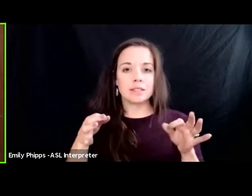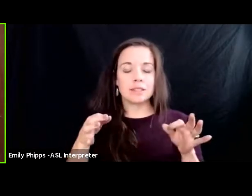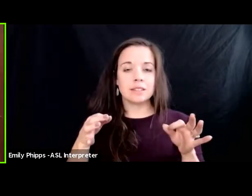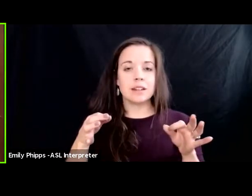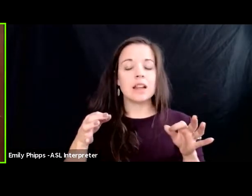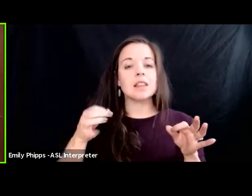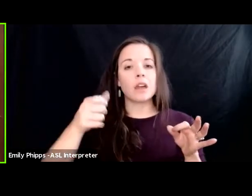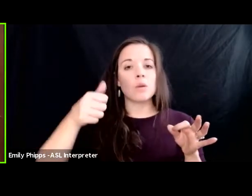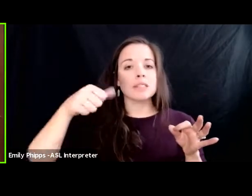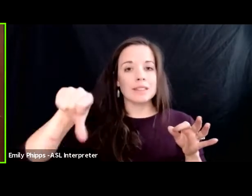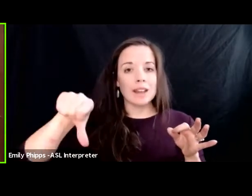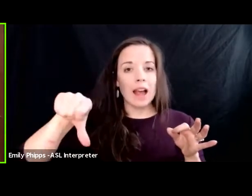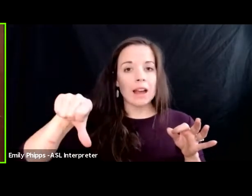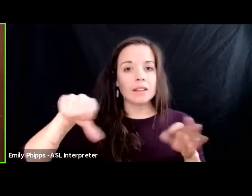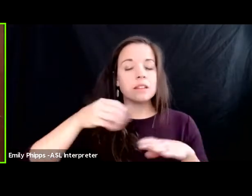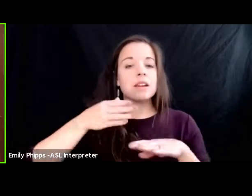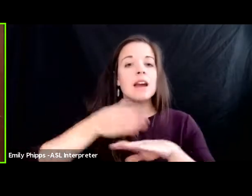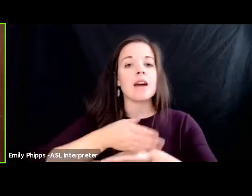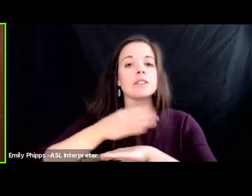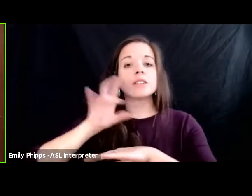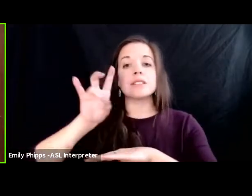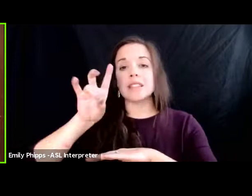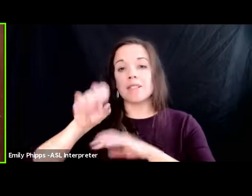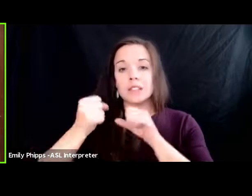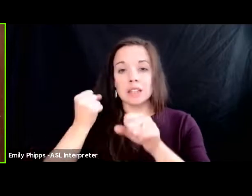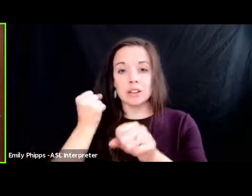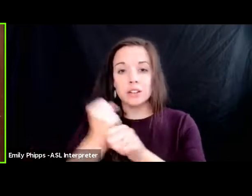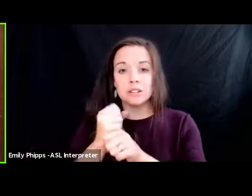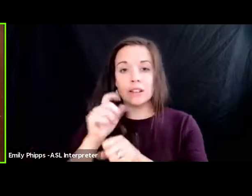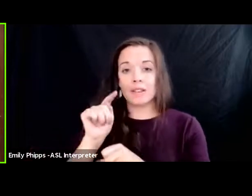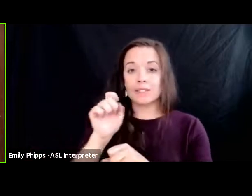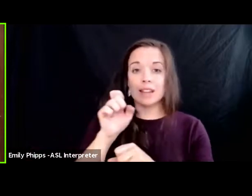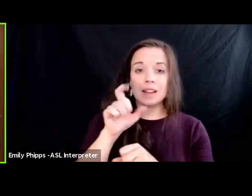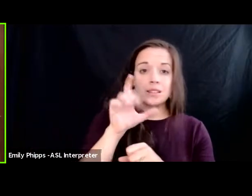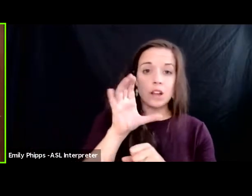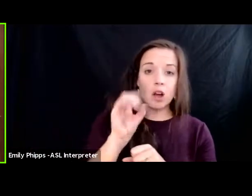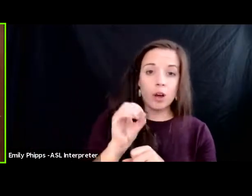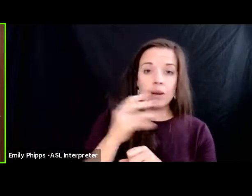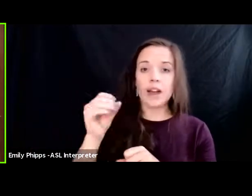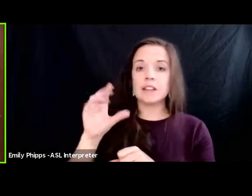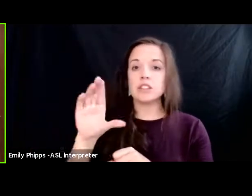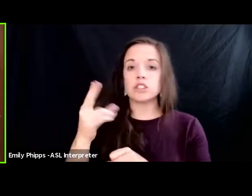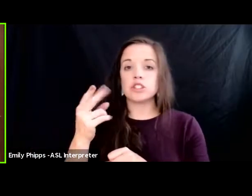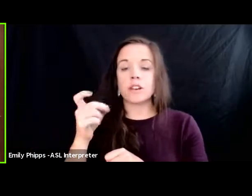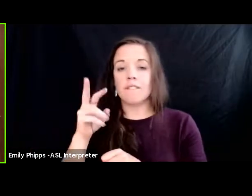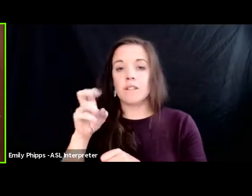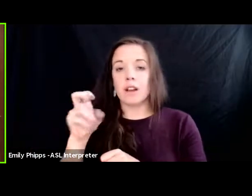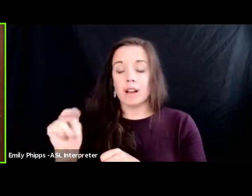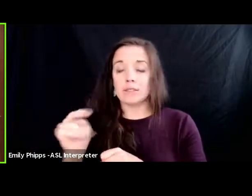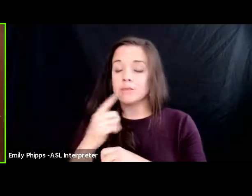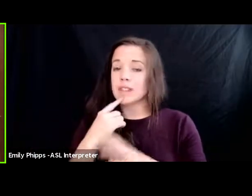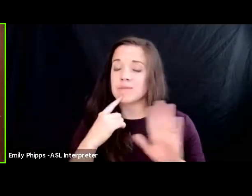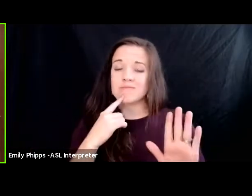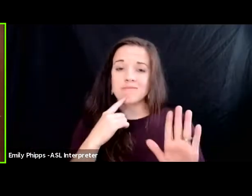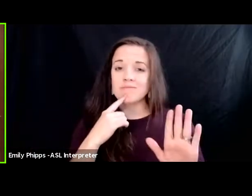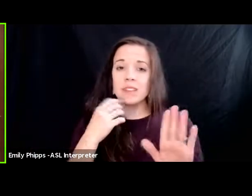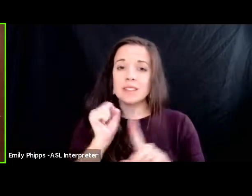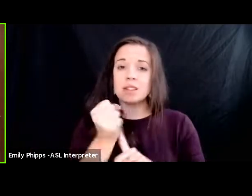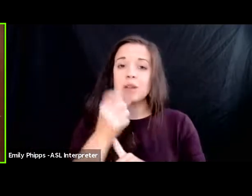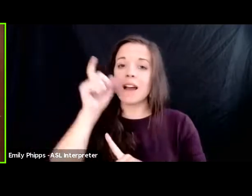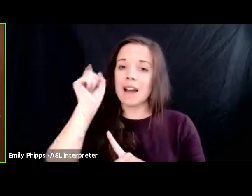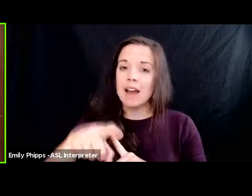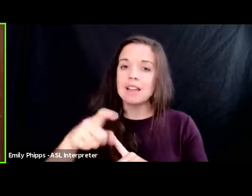after seven years of texaco and then chevron saying that the case must be in ecuador